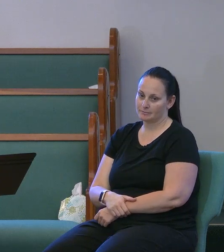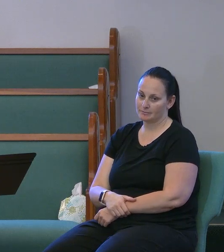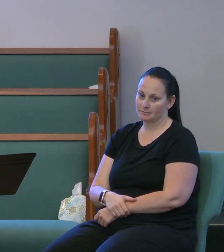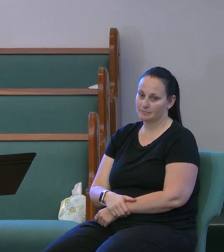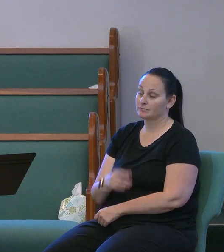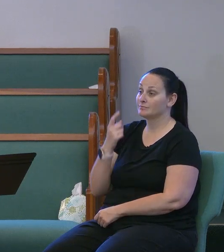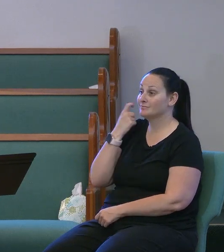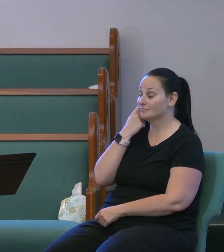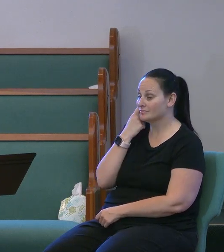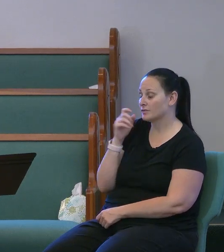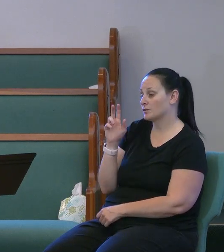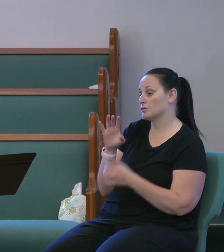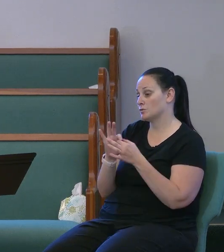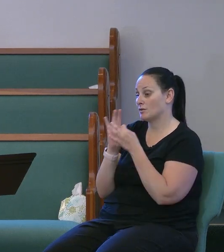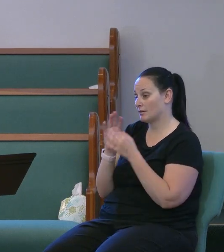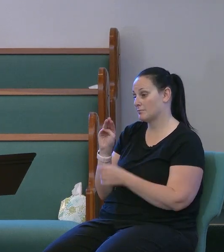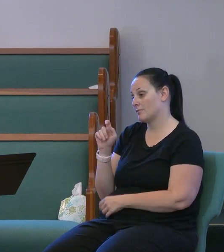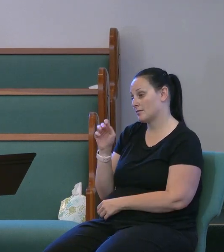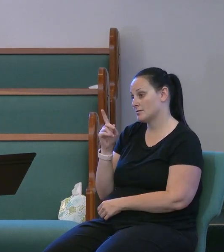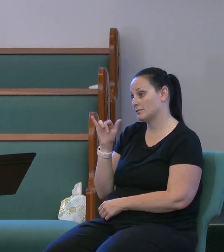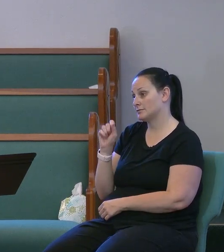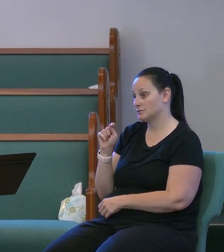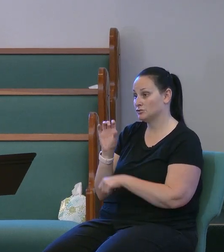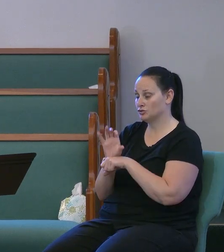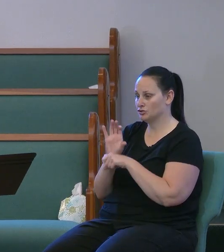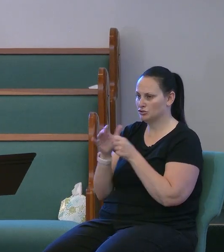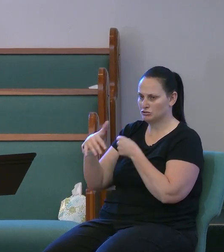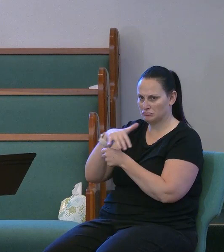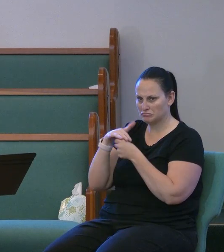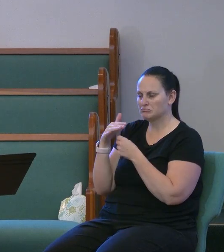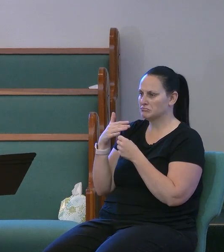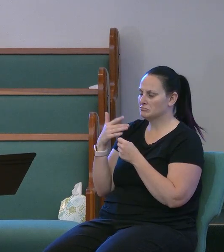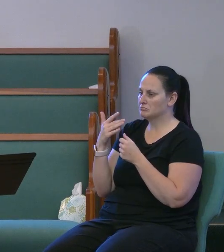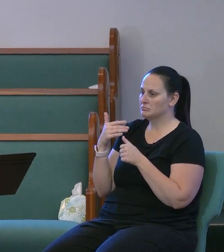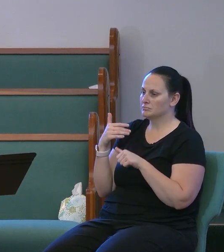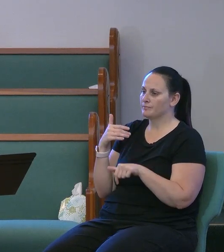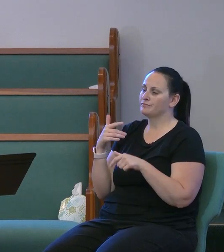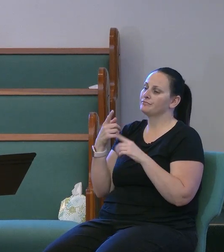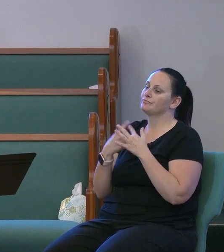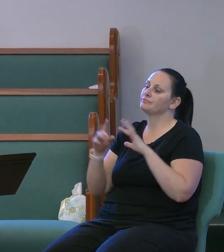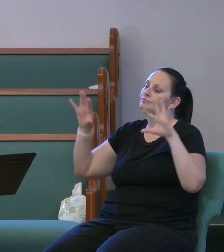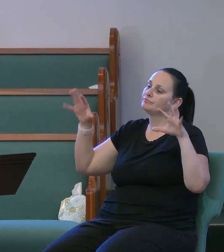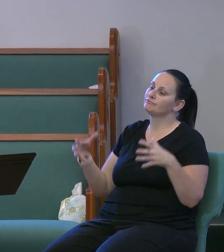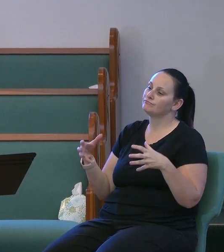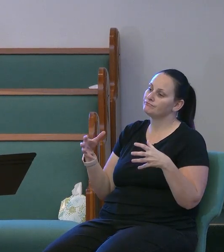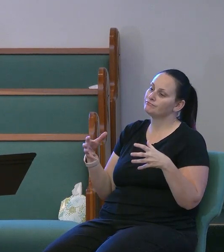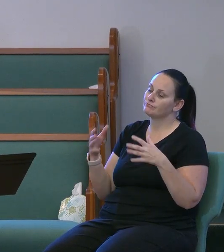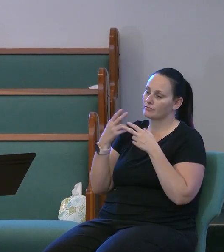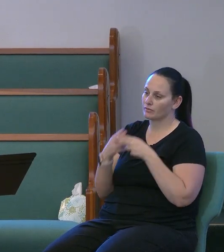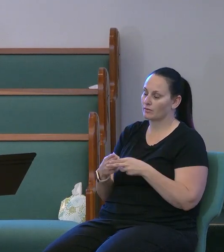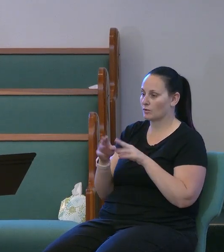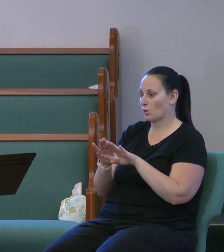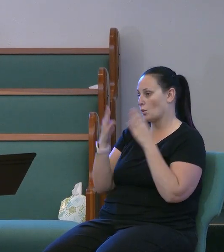Recently, the United Methodist Church in our area started gathering in a group that is called